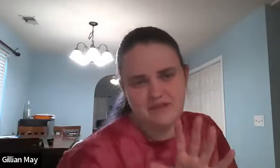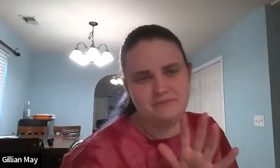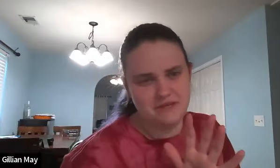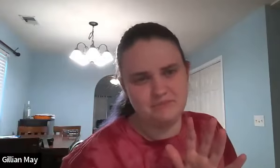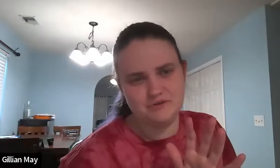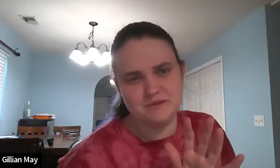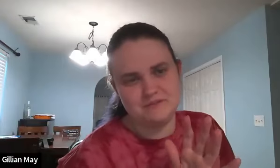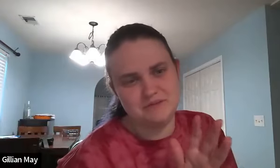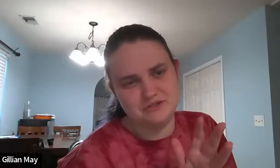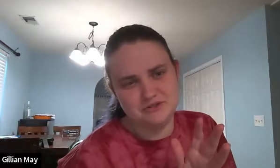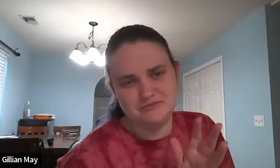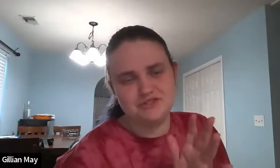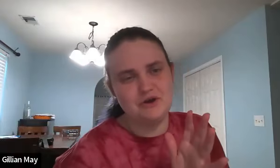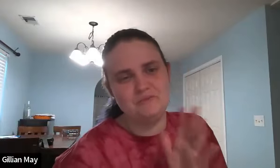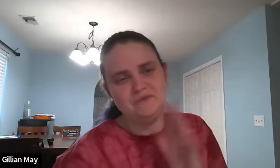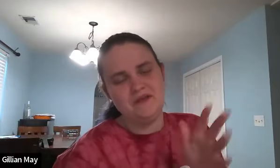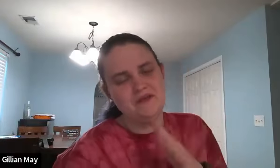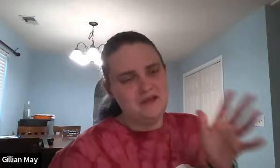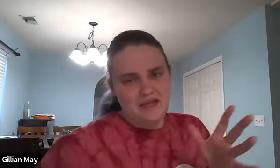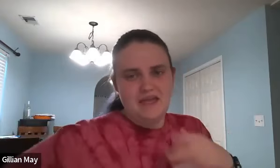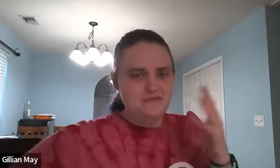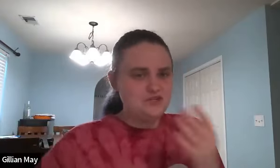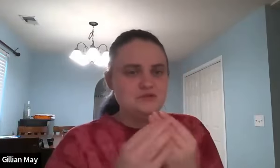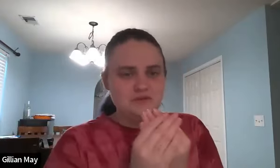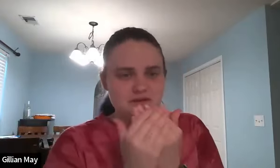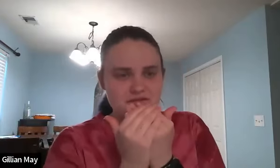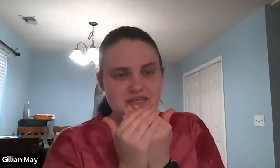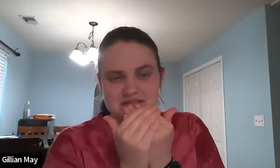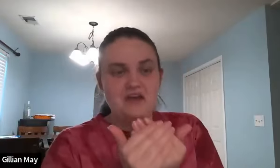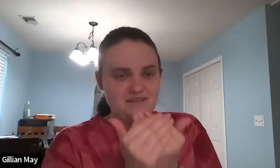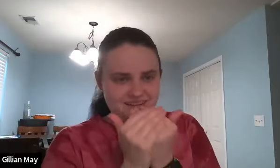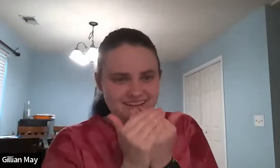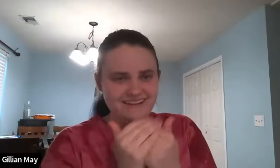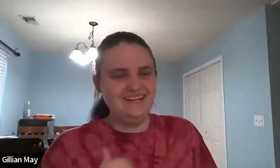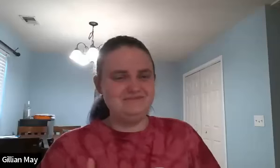think some people do. So if you do, it's like that.